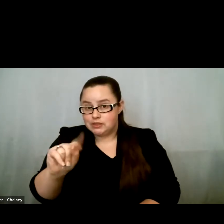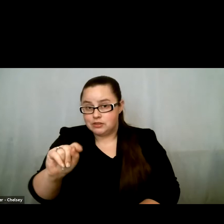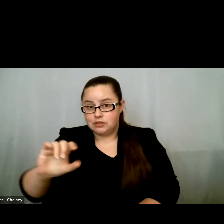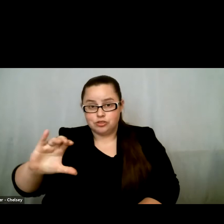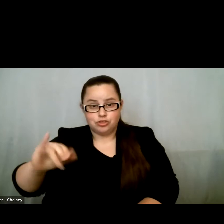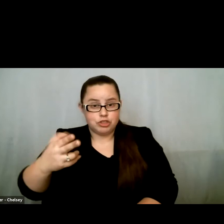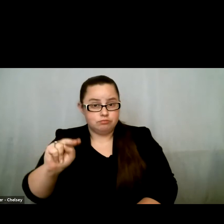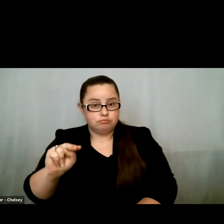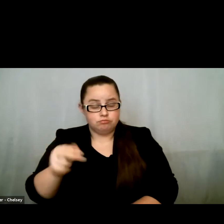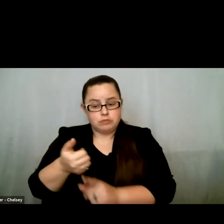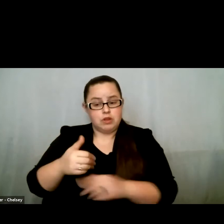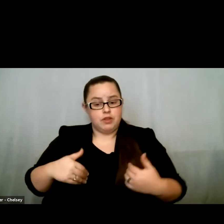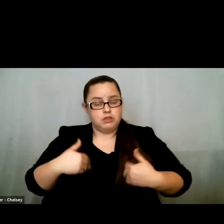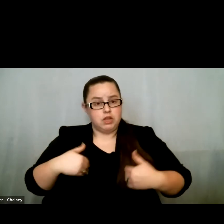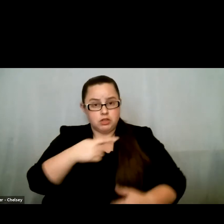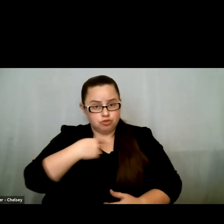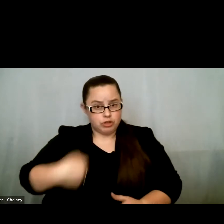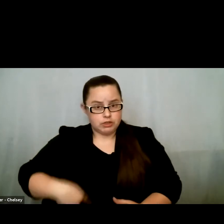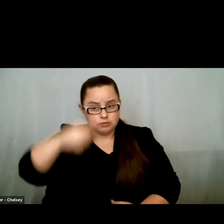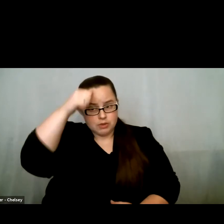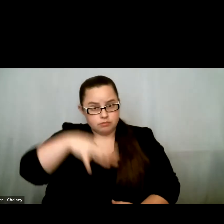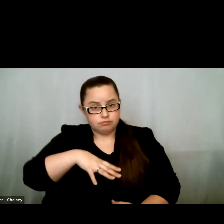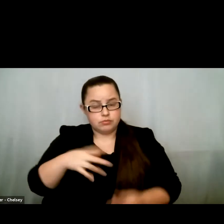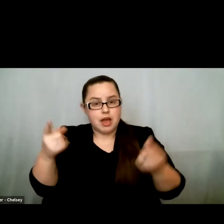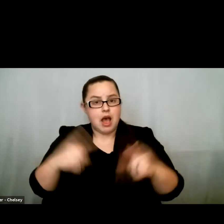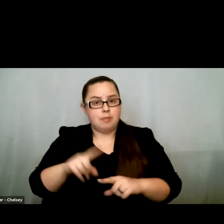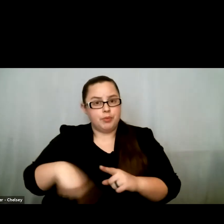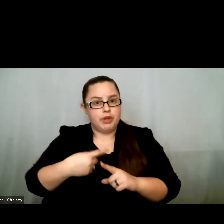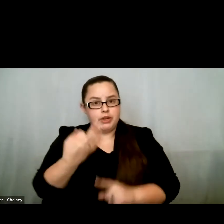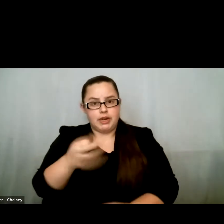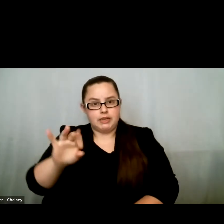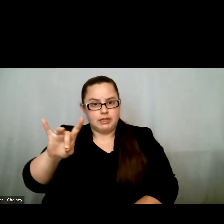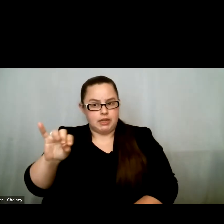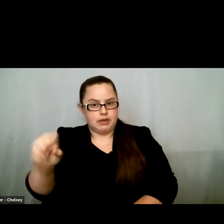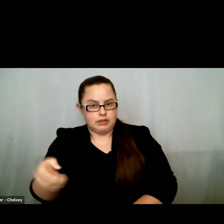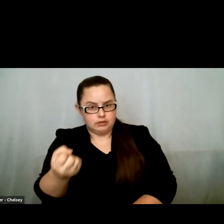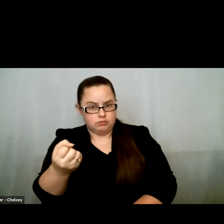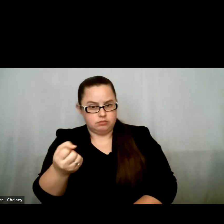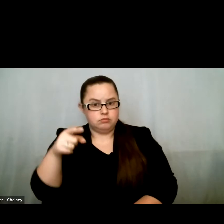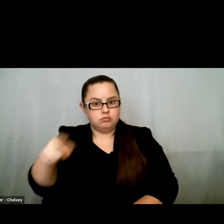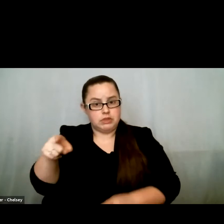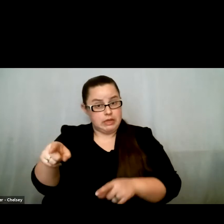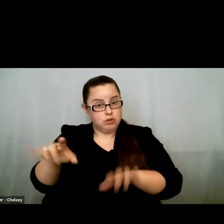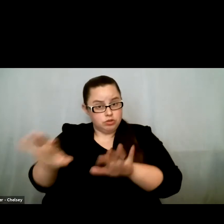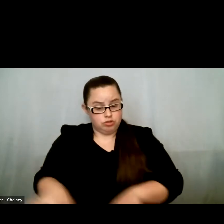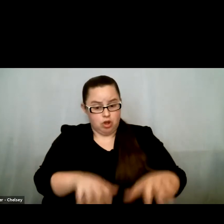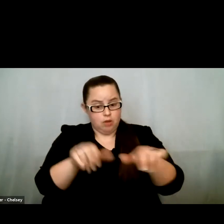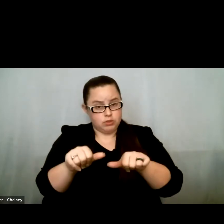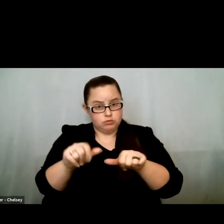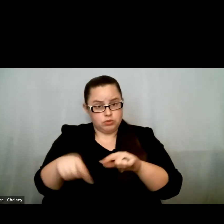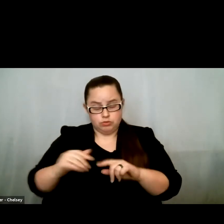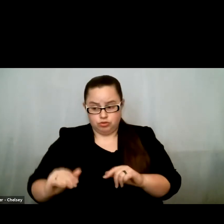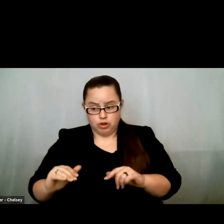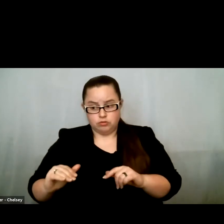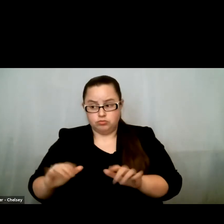Chinese man. This happened in the 1980s. He was adopted as a child from